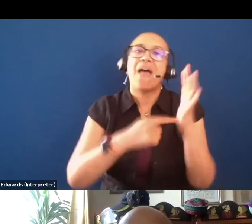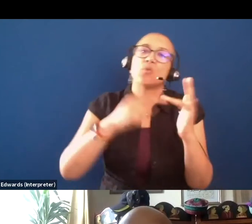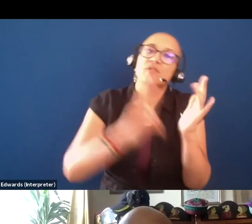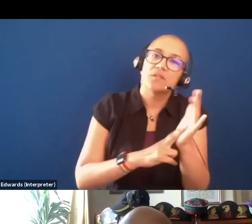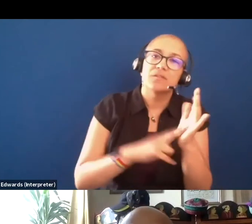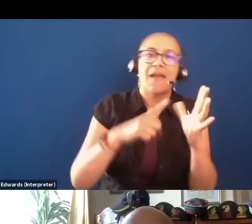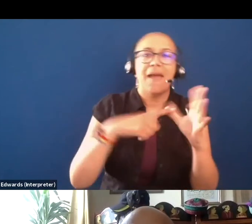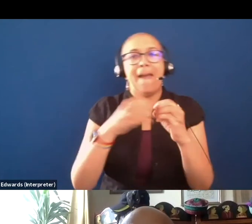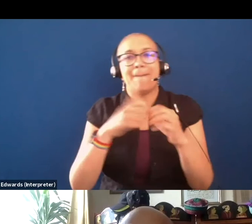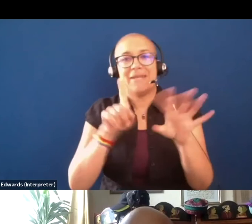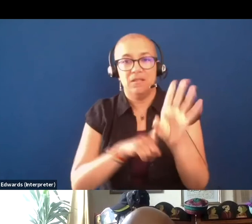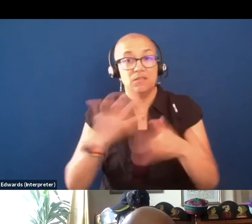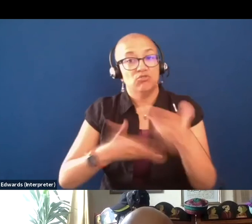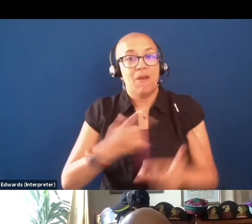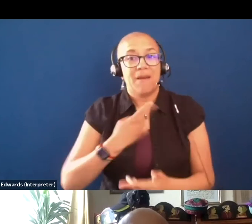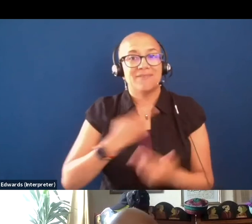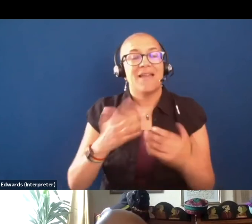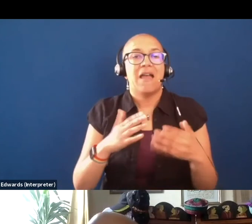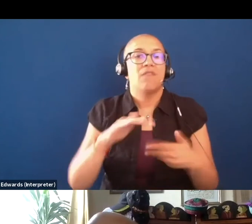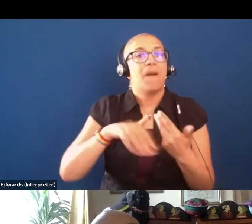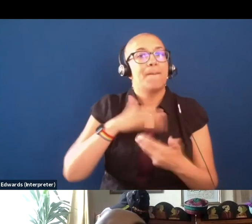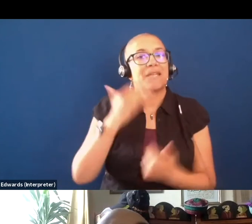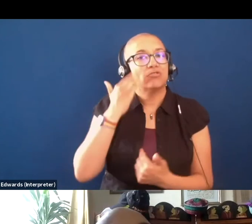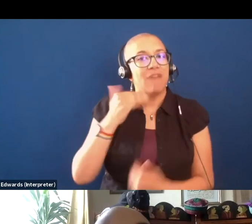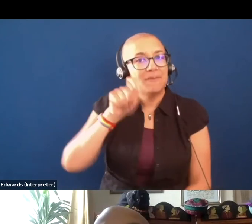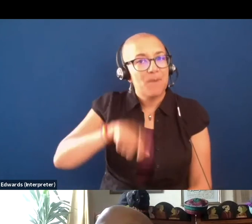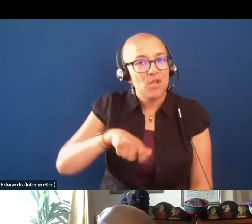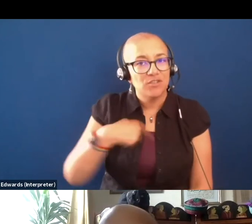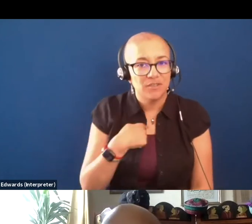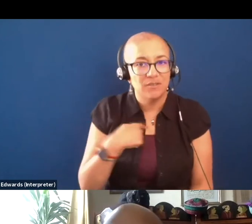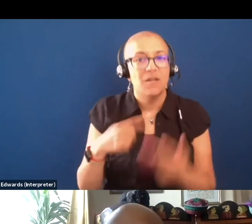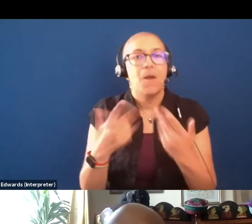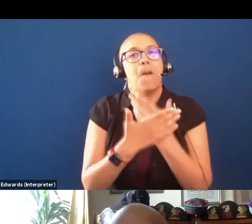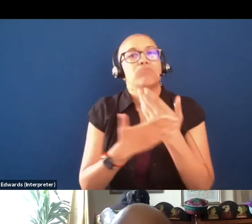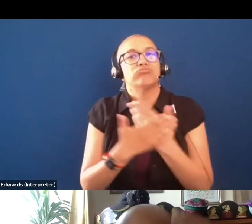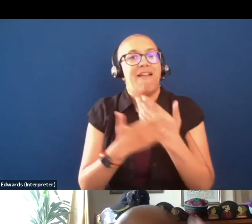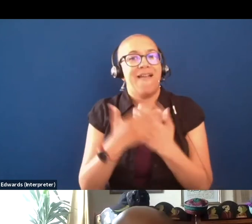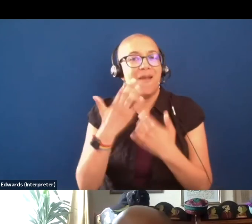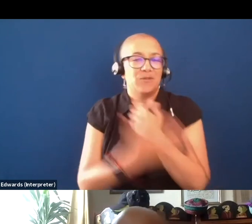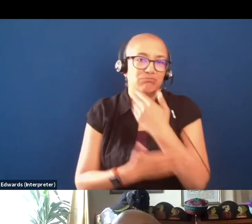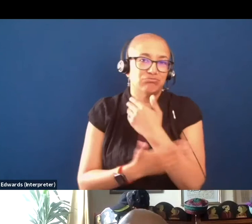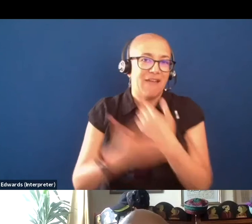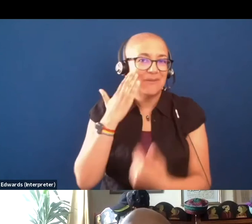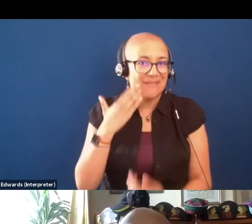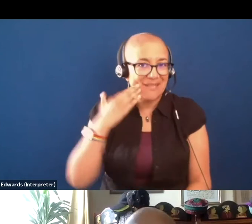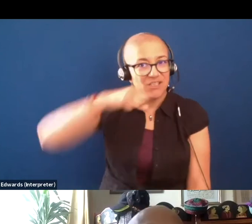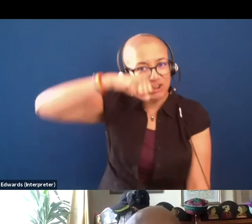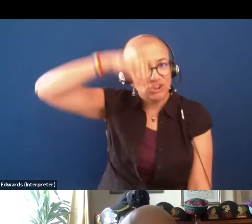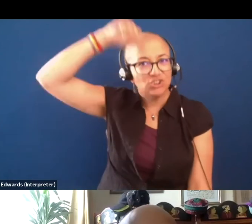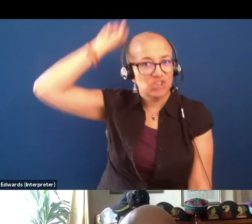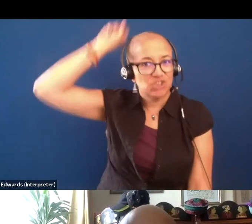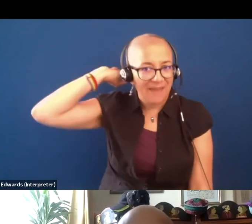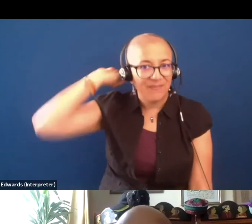myself: I am a mixed race person with brown skin, a shaved head, a